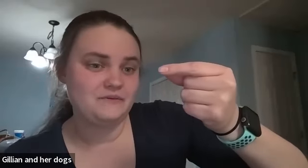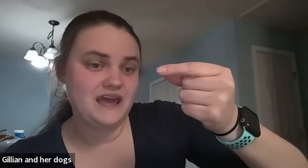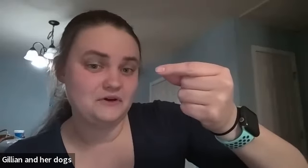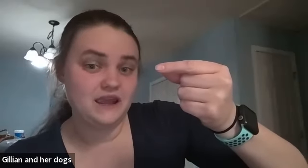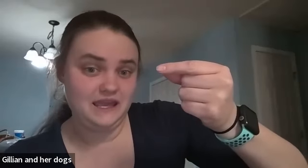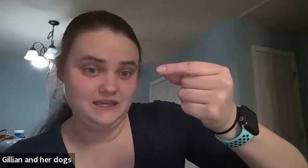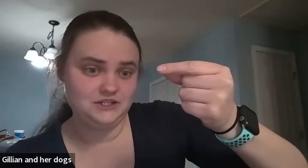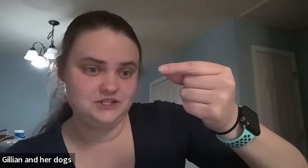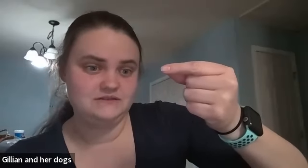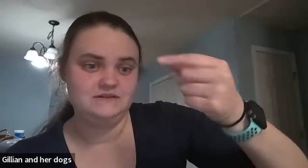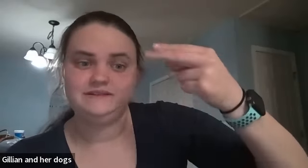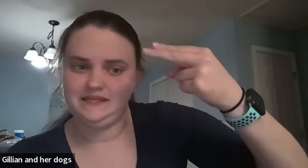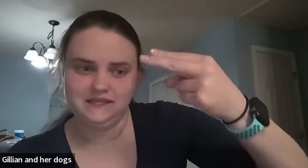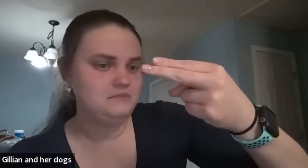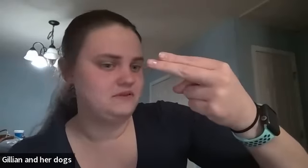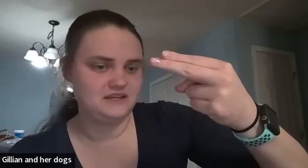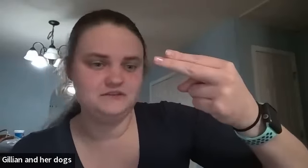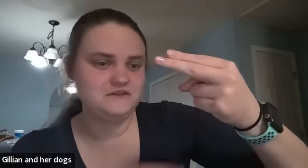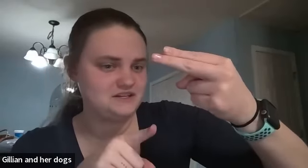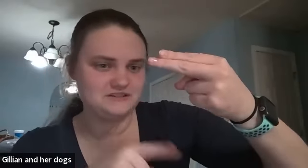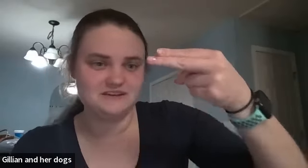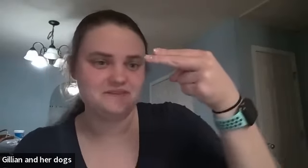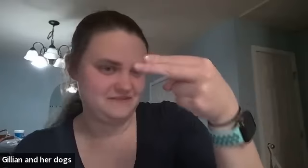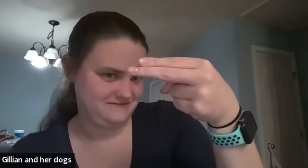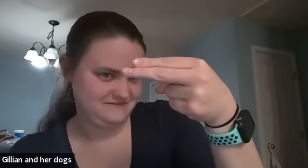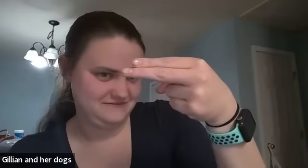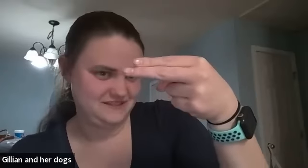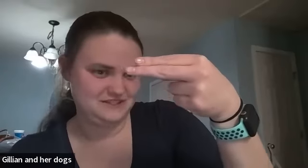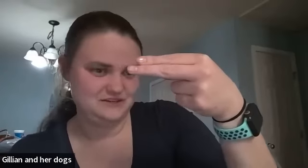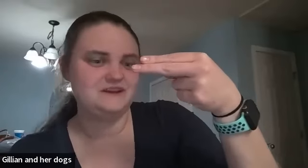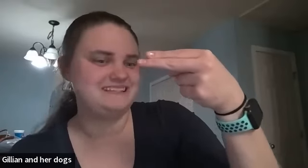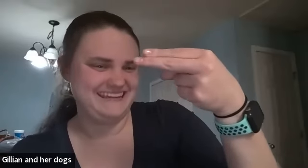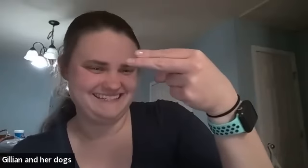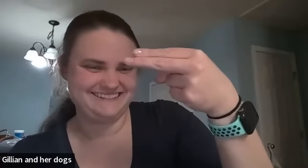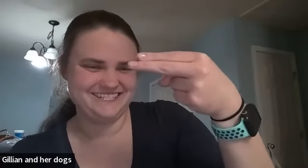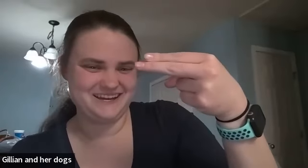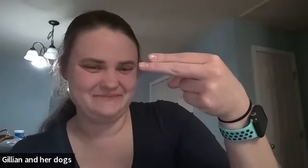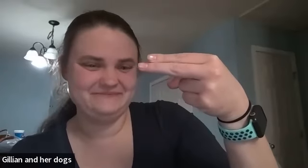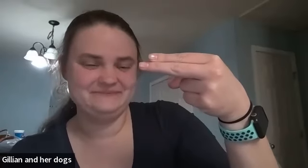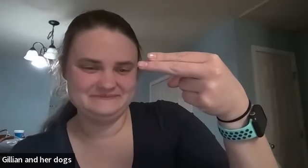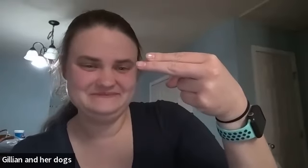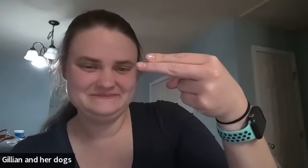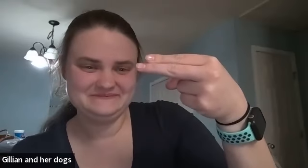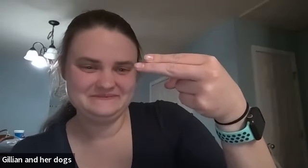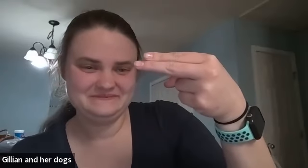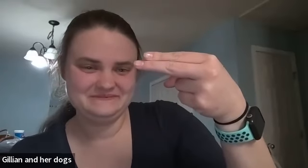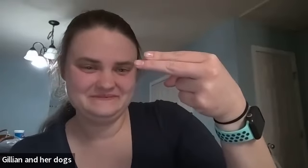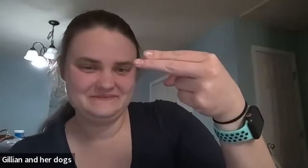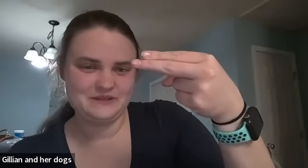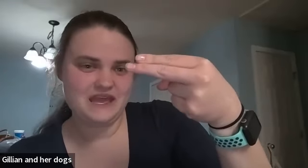we have our H. Yep. Like you got, Joseph. 2 fingers, H. Good job. Then we have